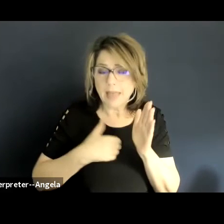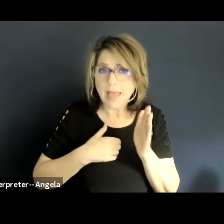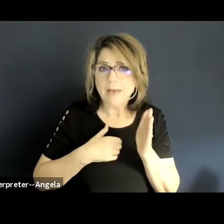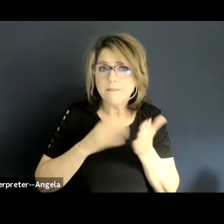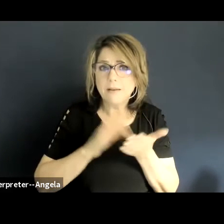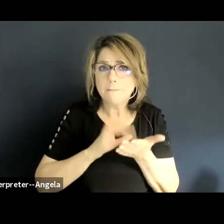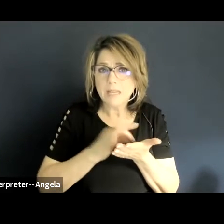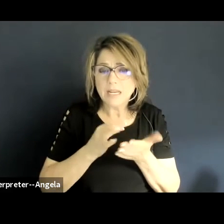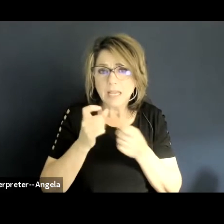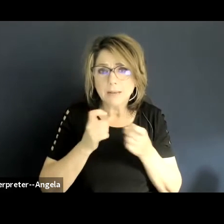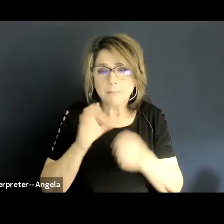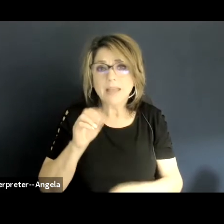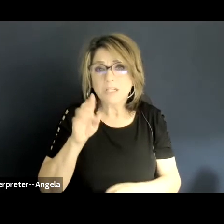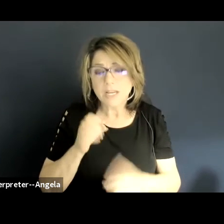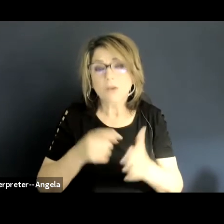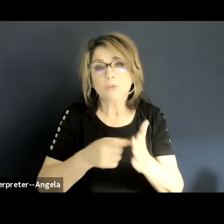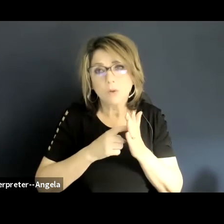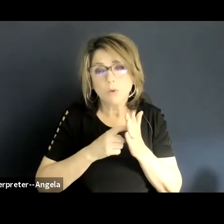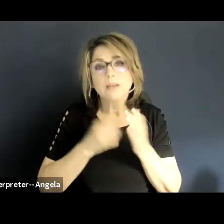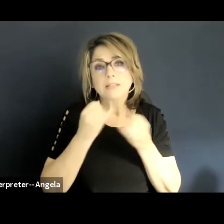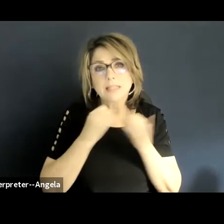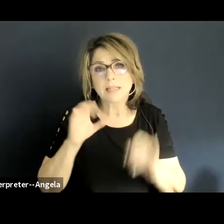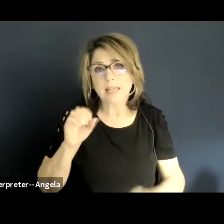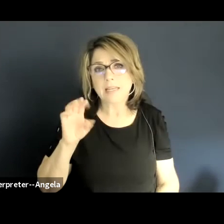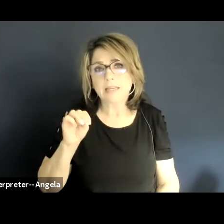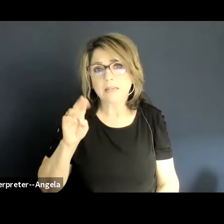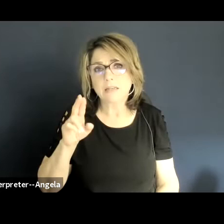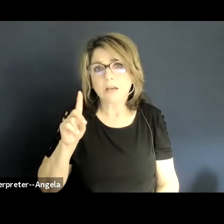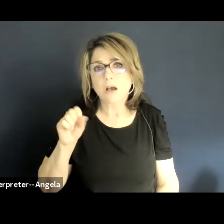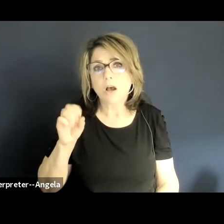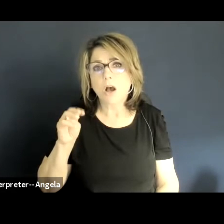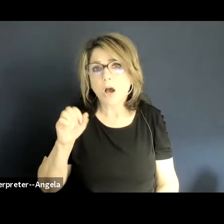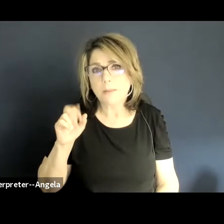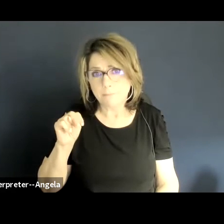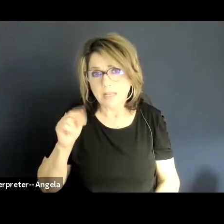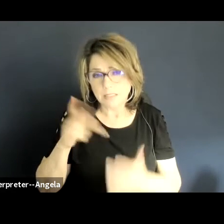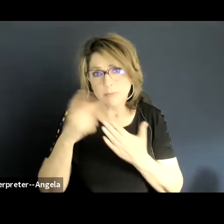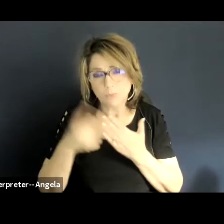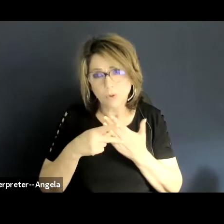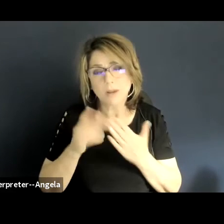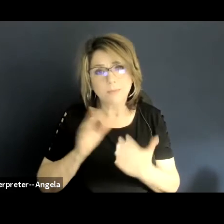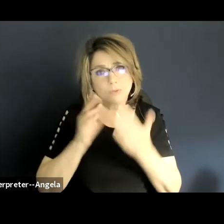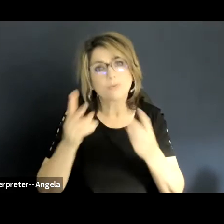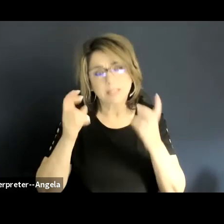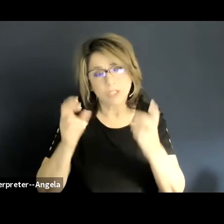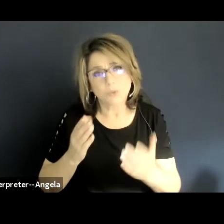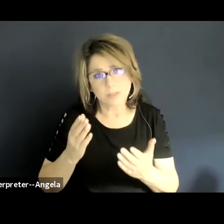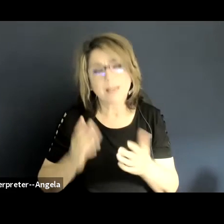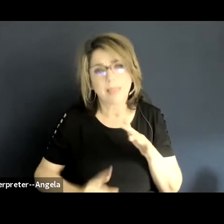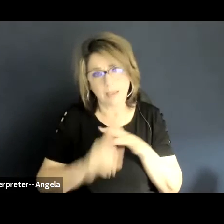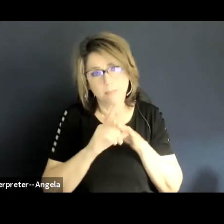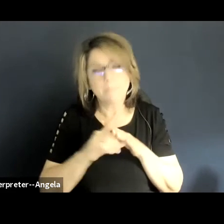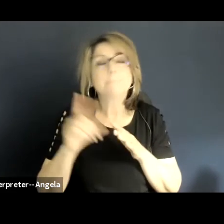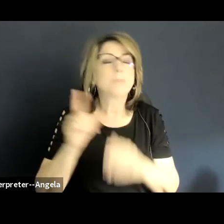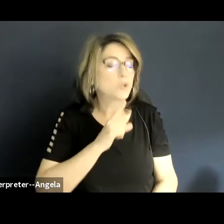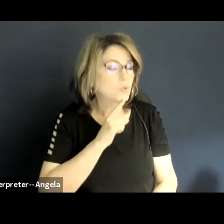managed care also requires an independent ombudsman program to address issues that come up. And that's very much true.